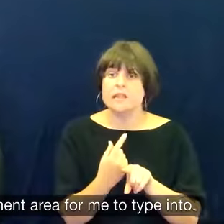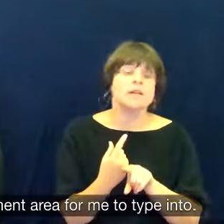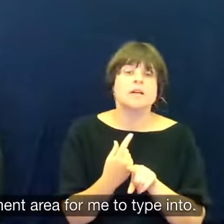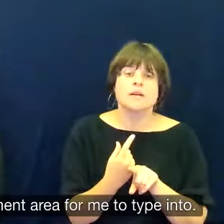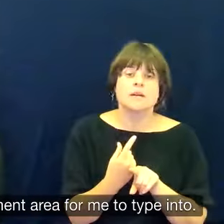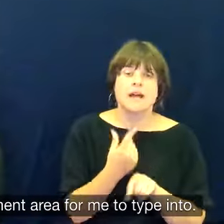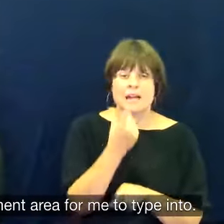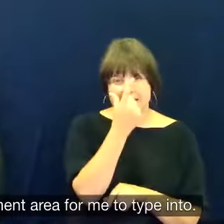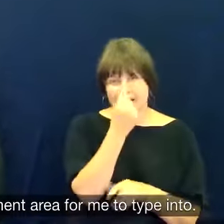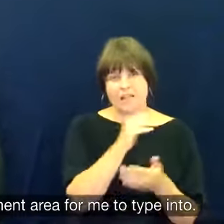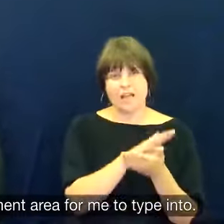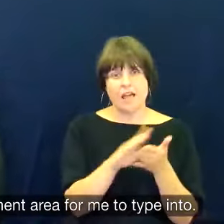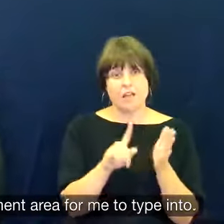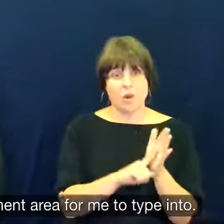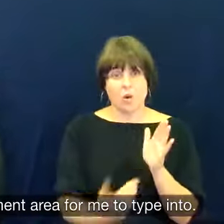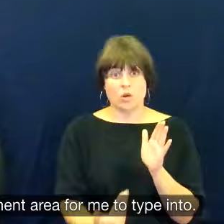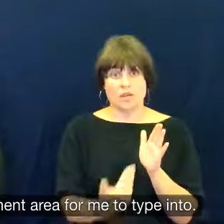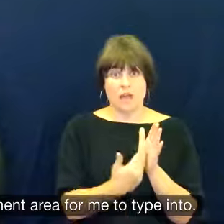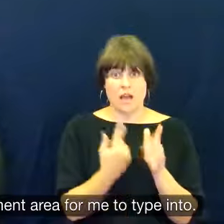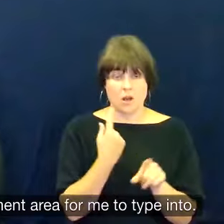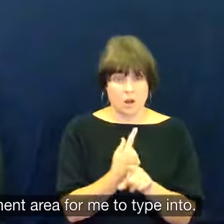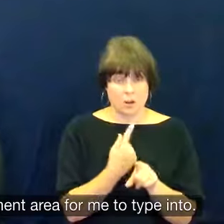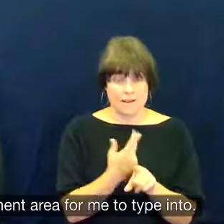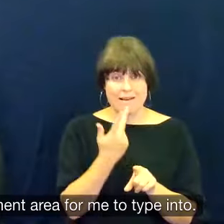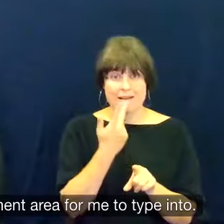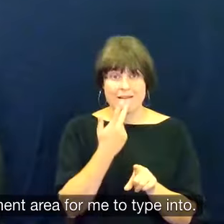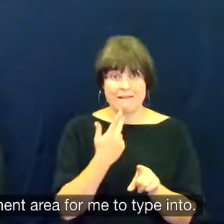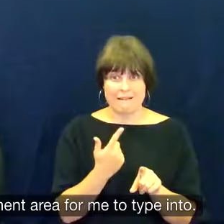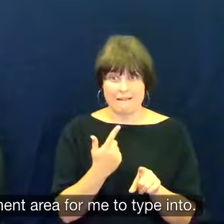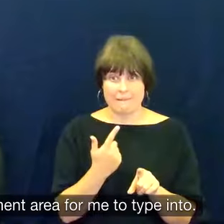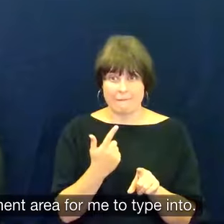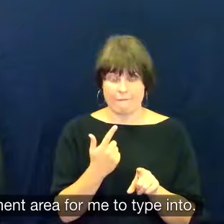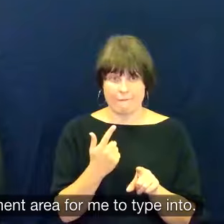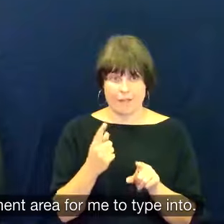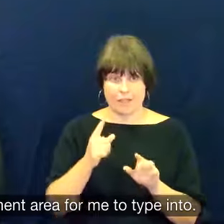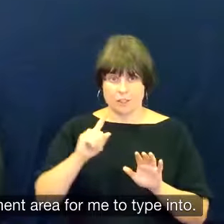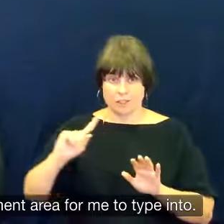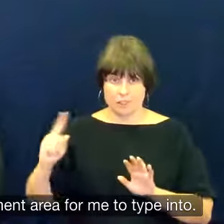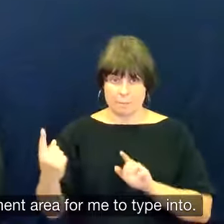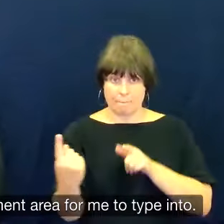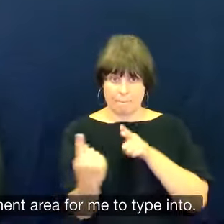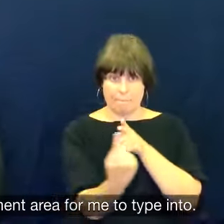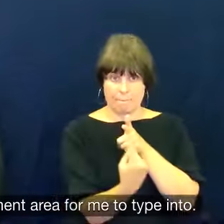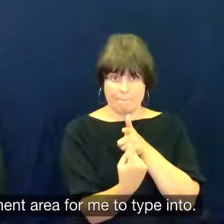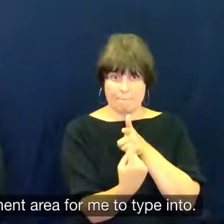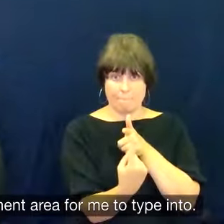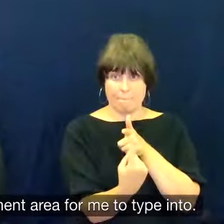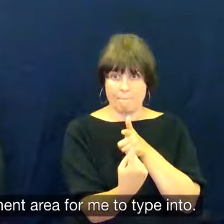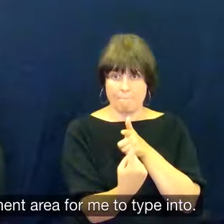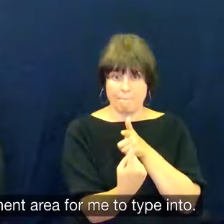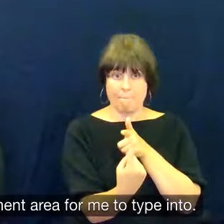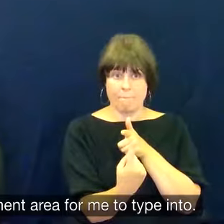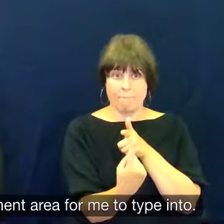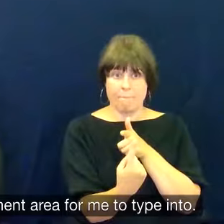can Heather comment now if she moves towards where you are, because I can't see Heather as she is at the